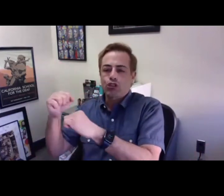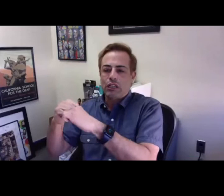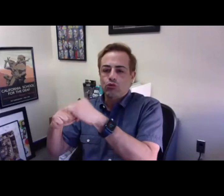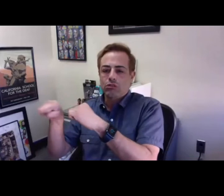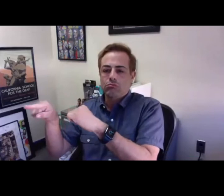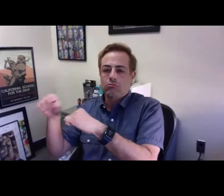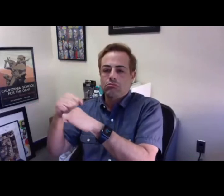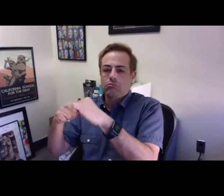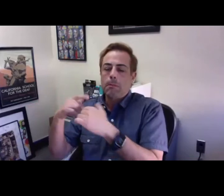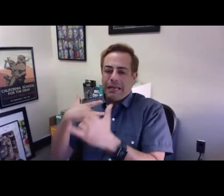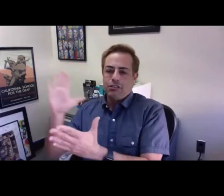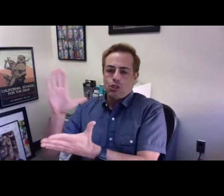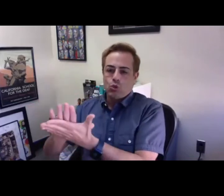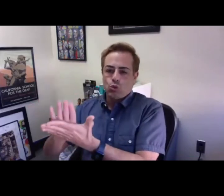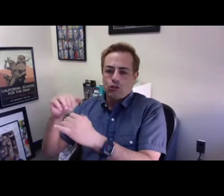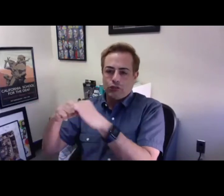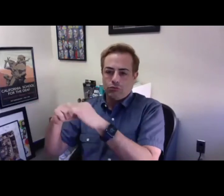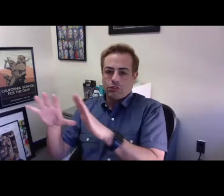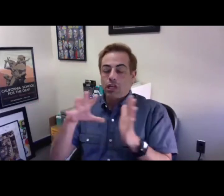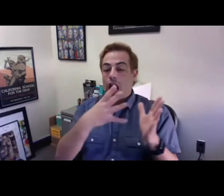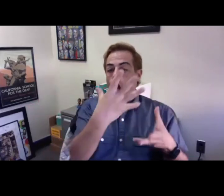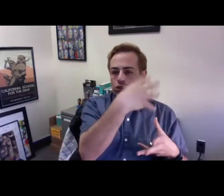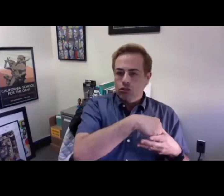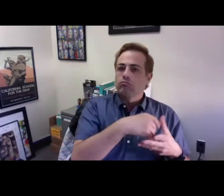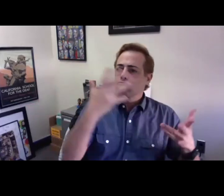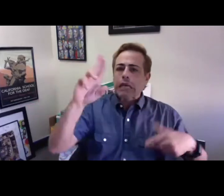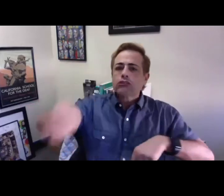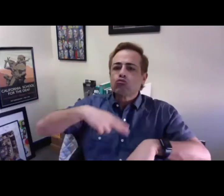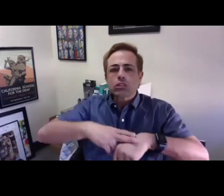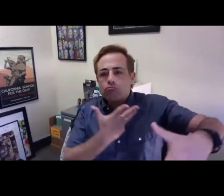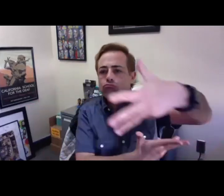We have in this slide talking about acquisition and learning.